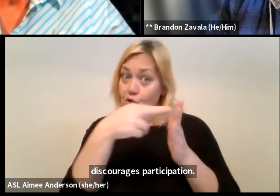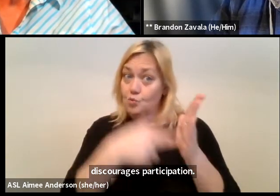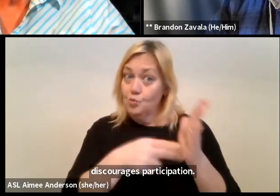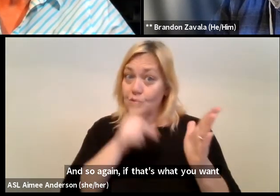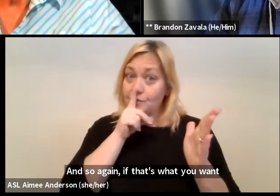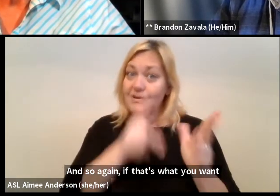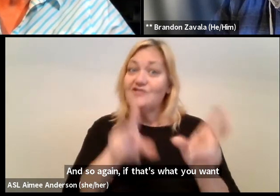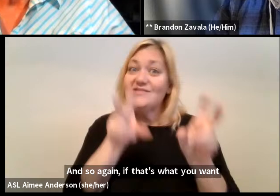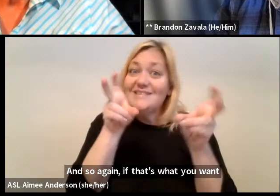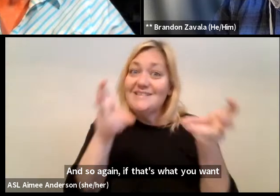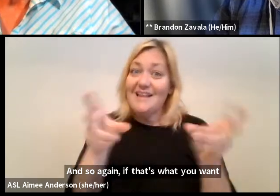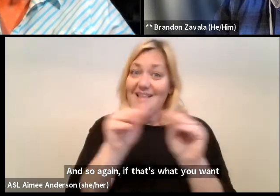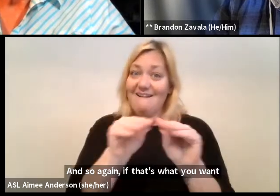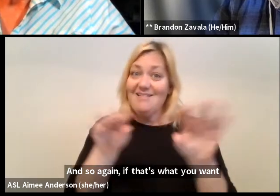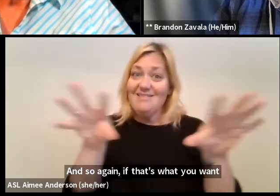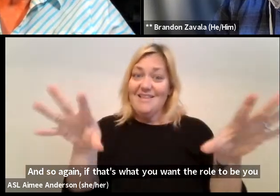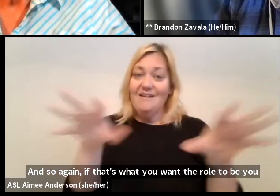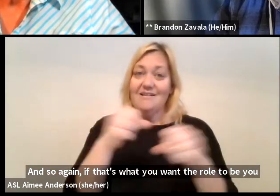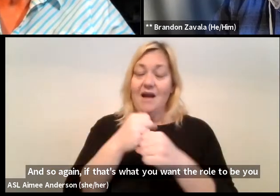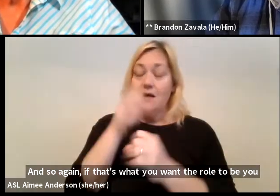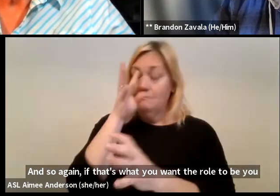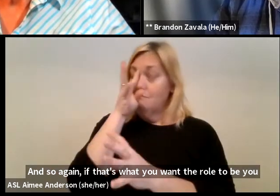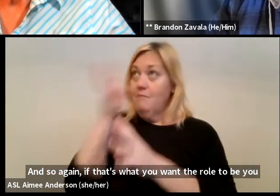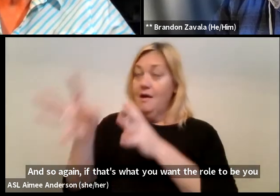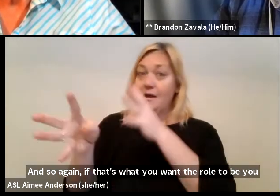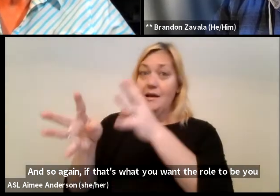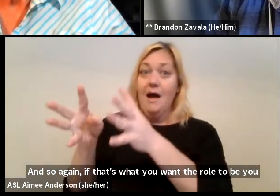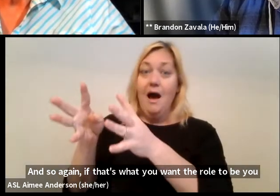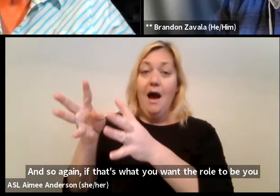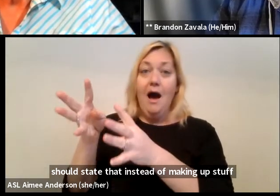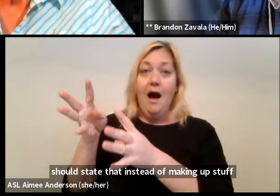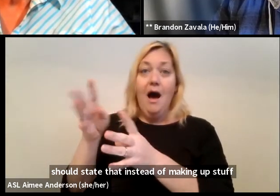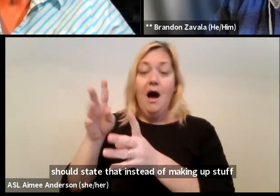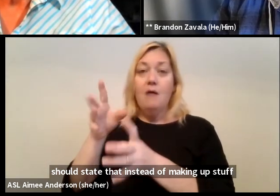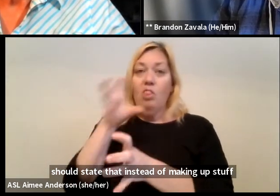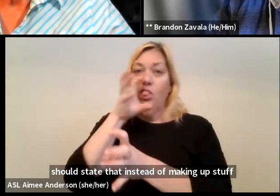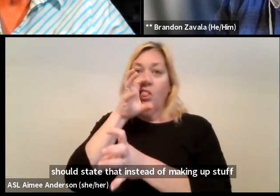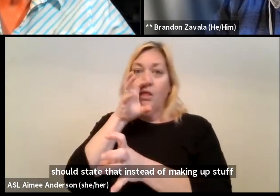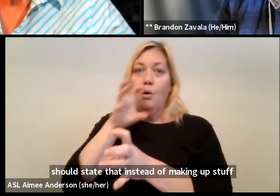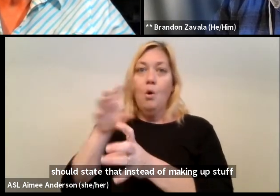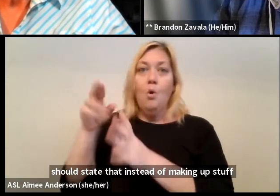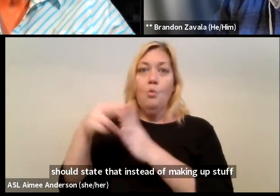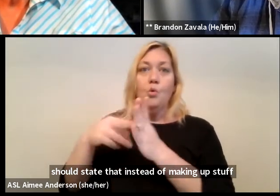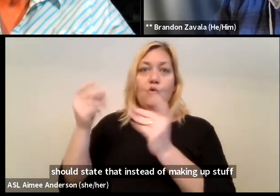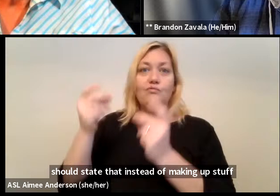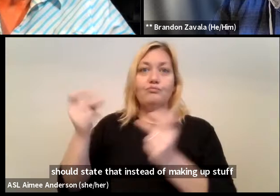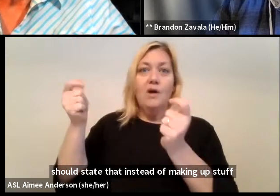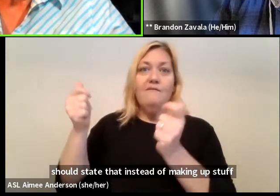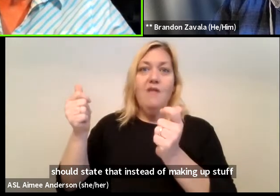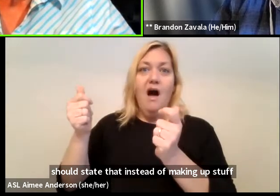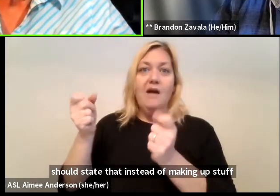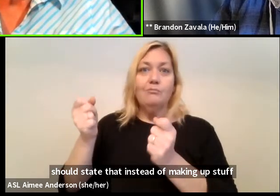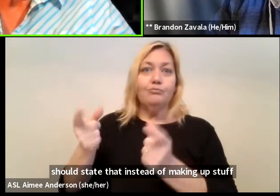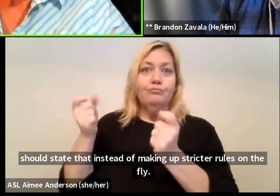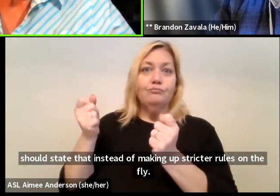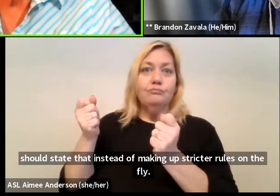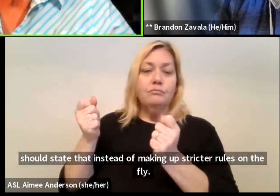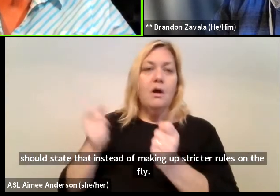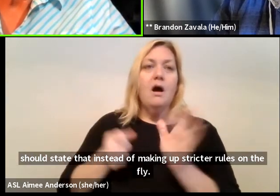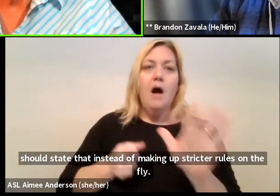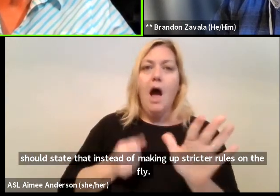should state that instead of making up stricter rules on the fly. I appreciate